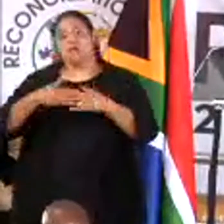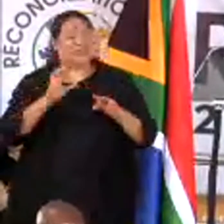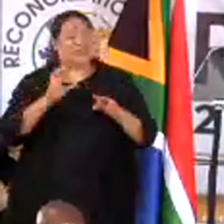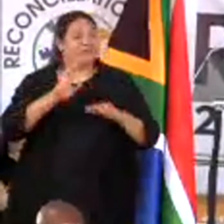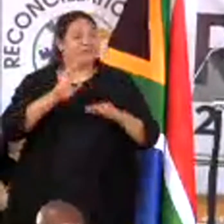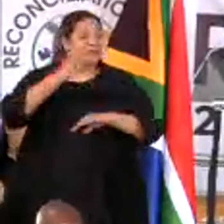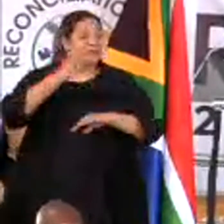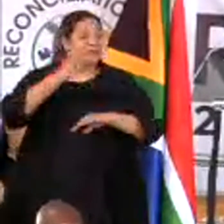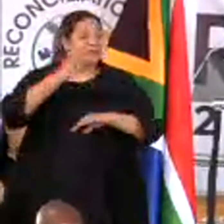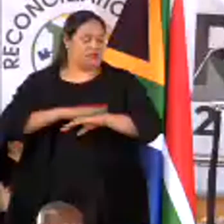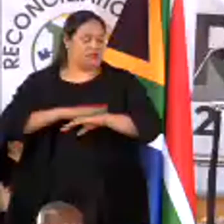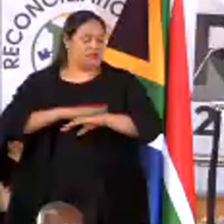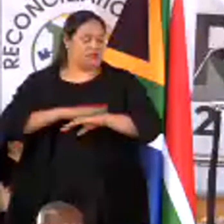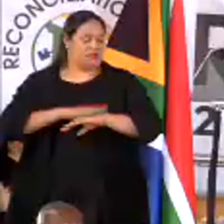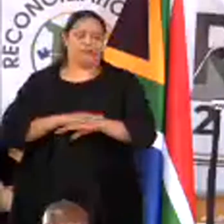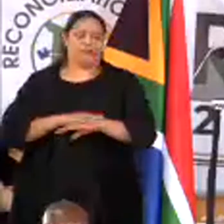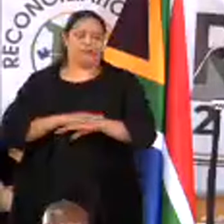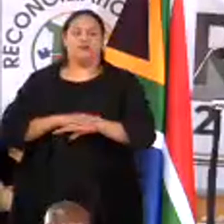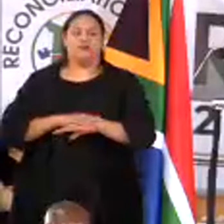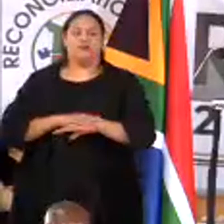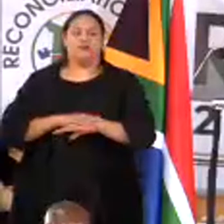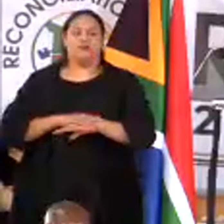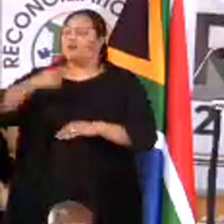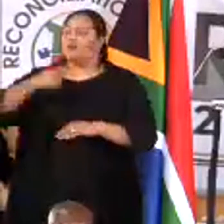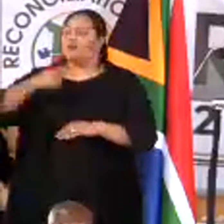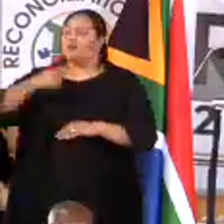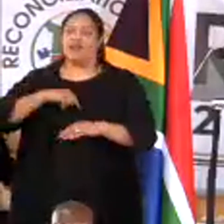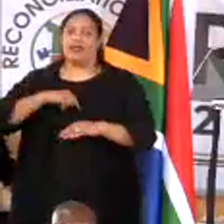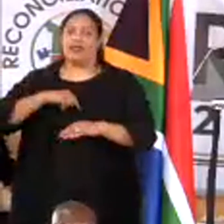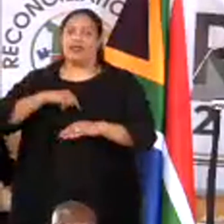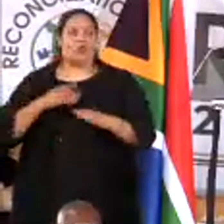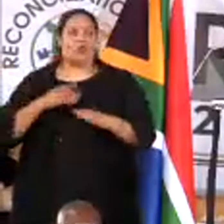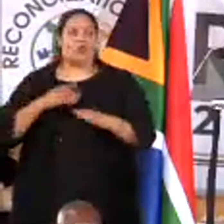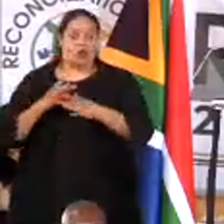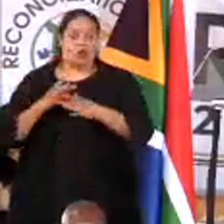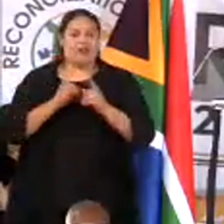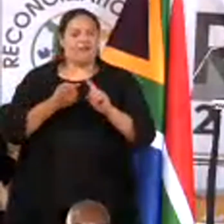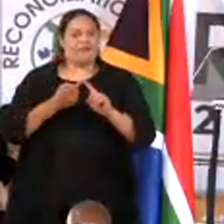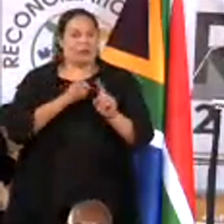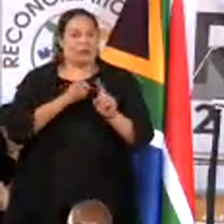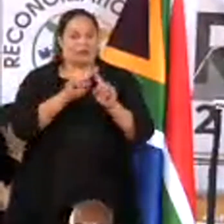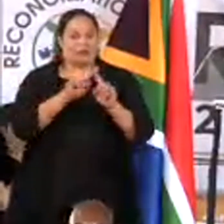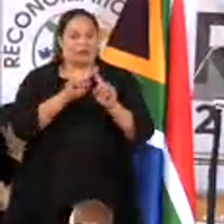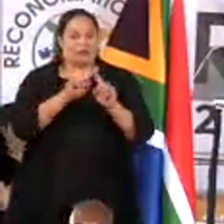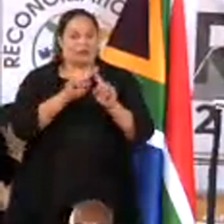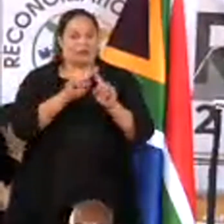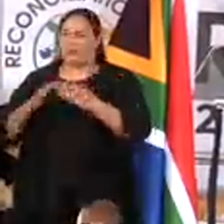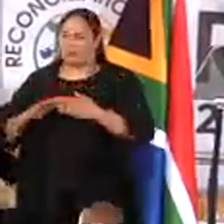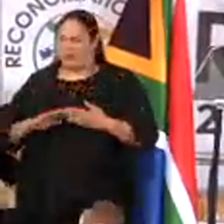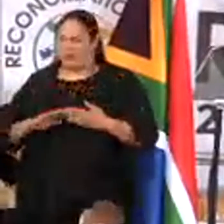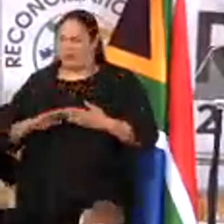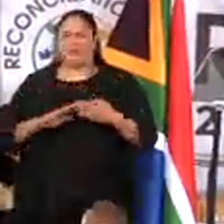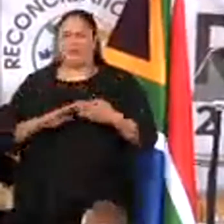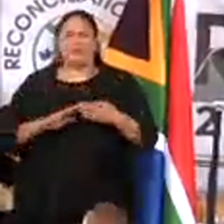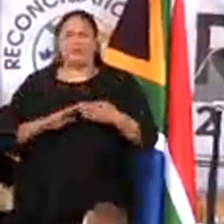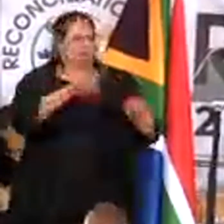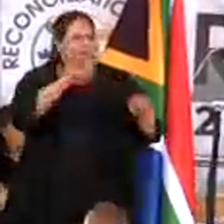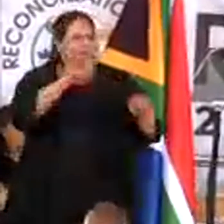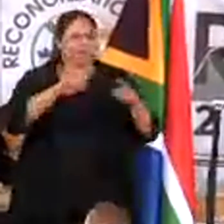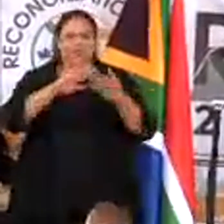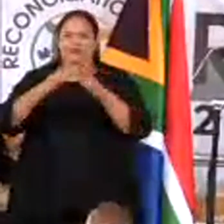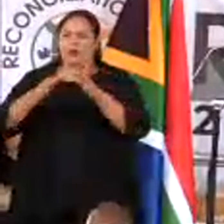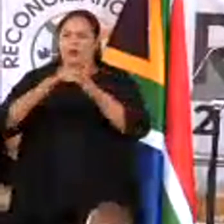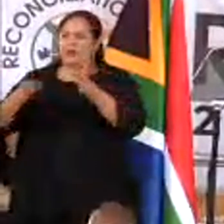time that we collectively, from different communities, from different